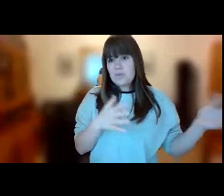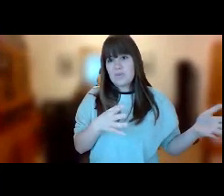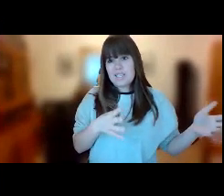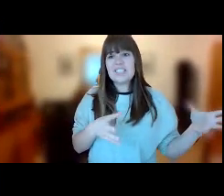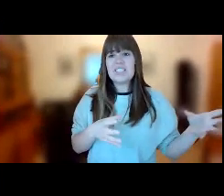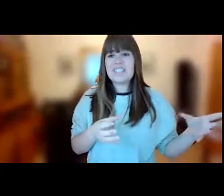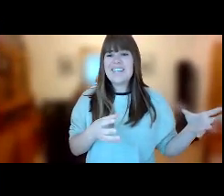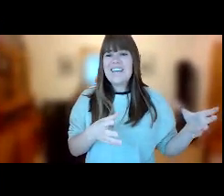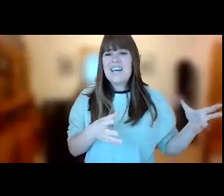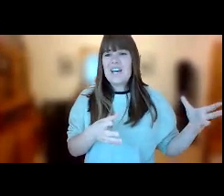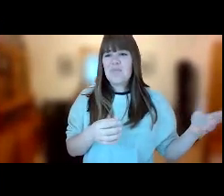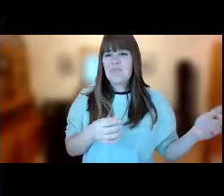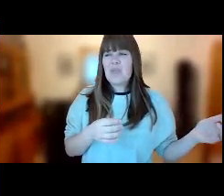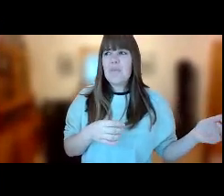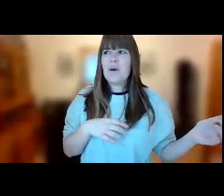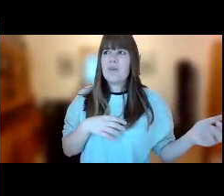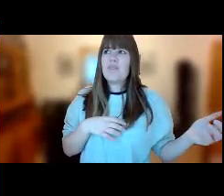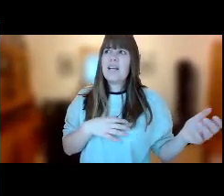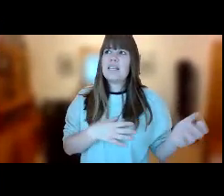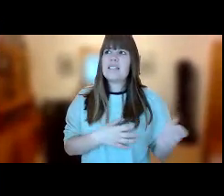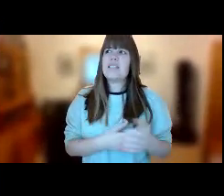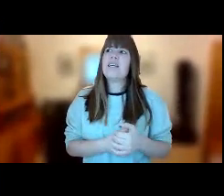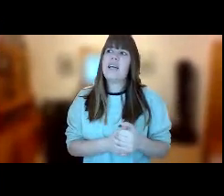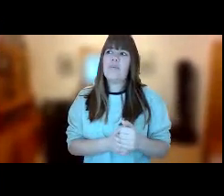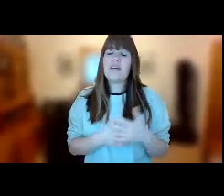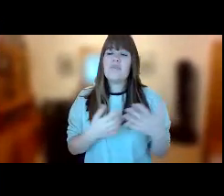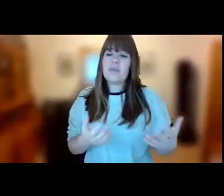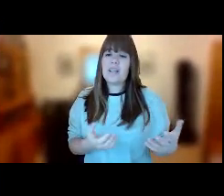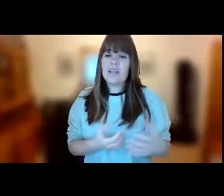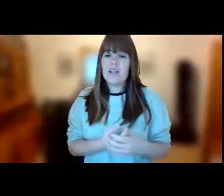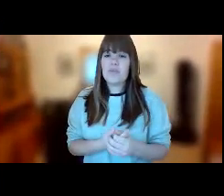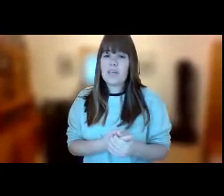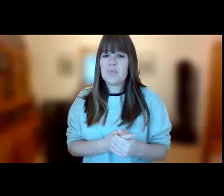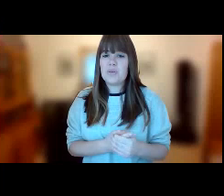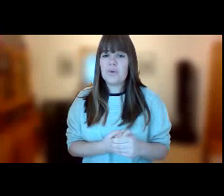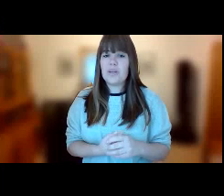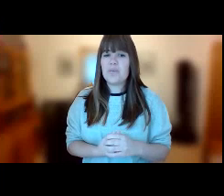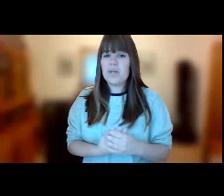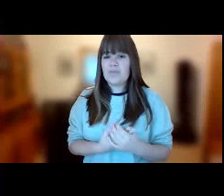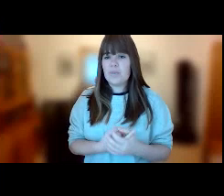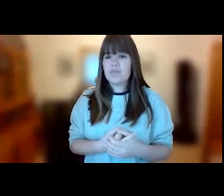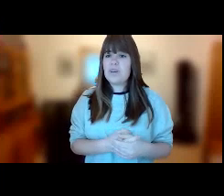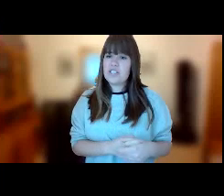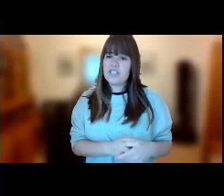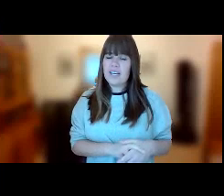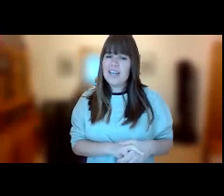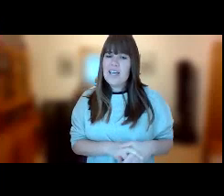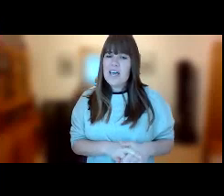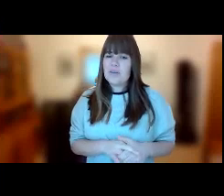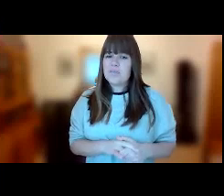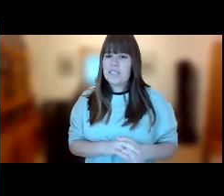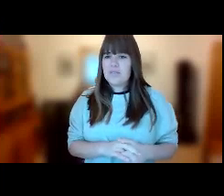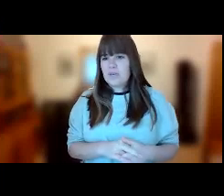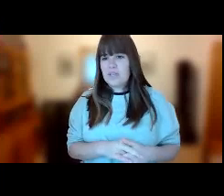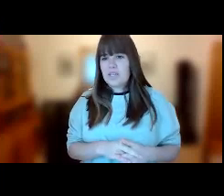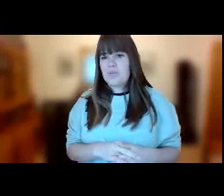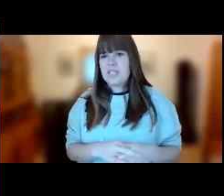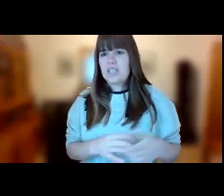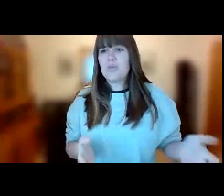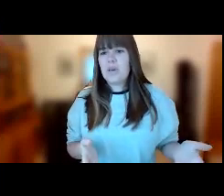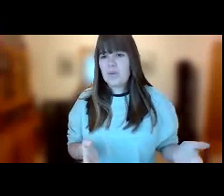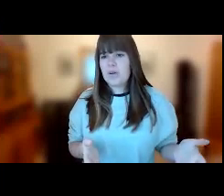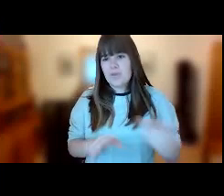So we had a swimming session, but we realised, and we had feedback that a lot of people who were living with dementia didn't feel